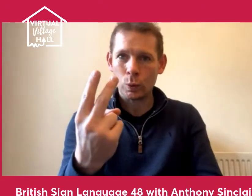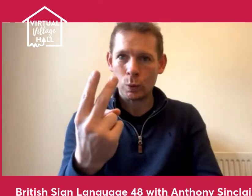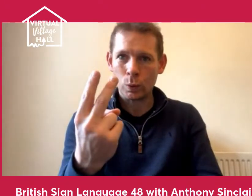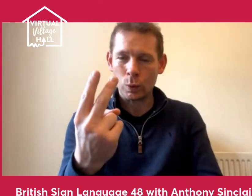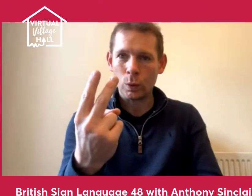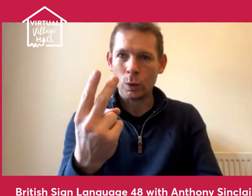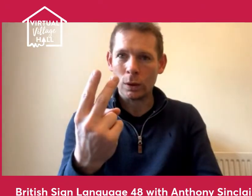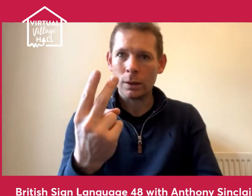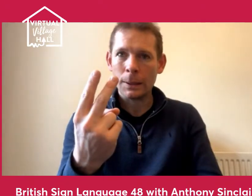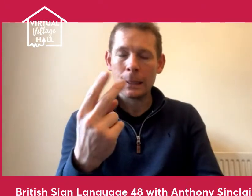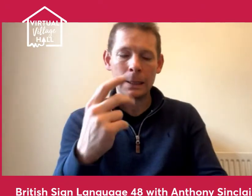2:30,